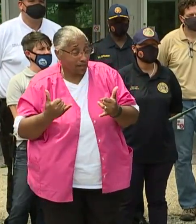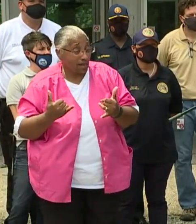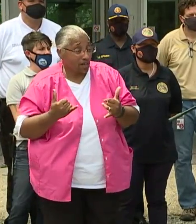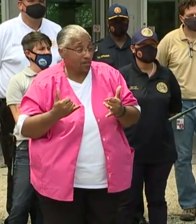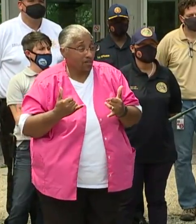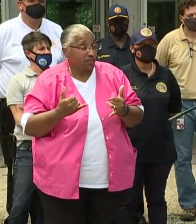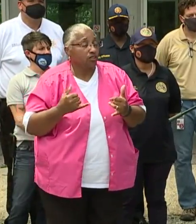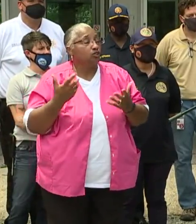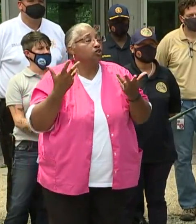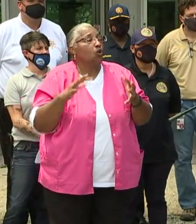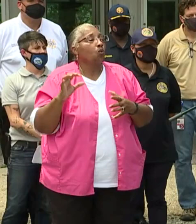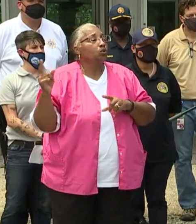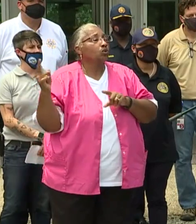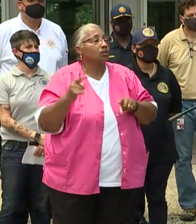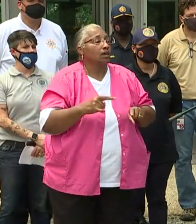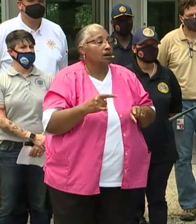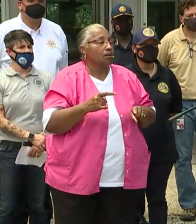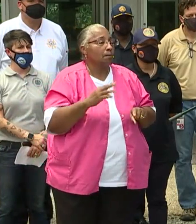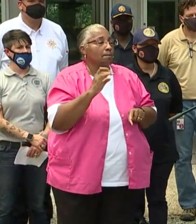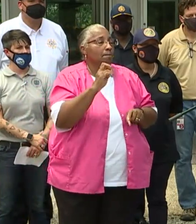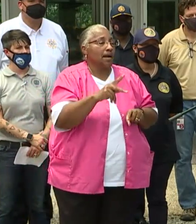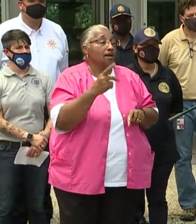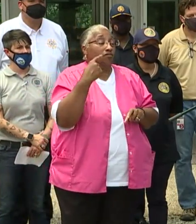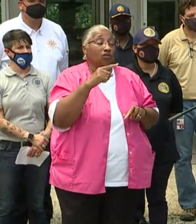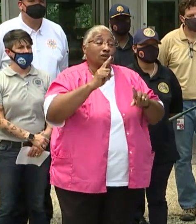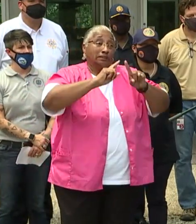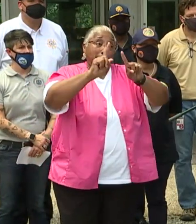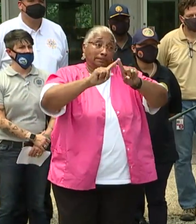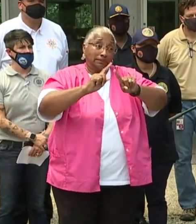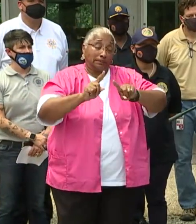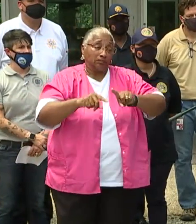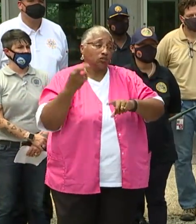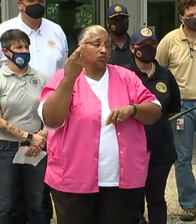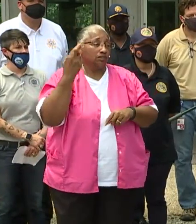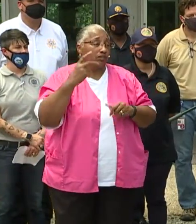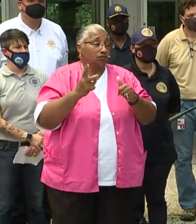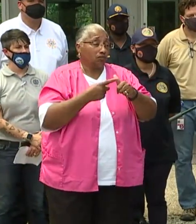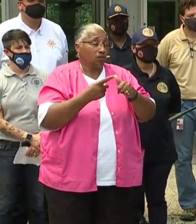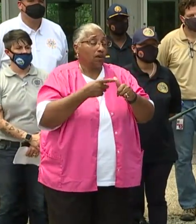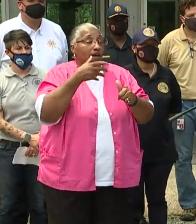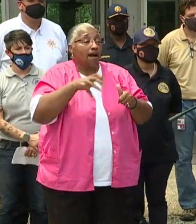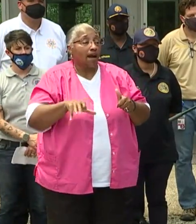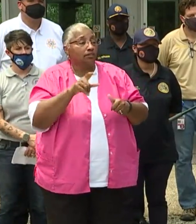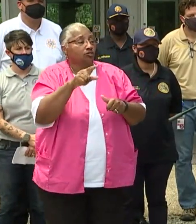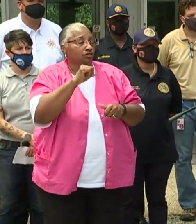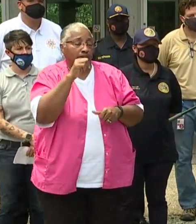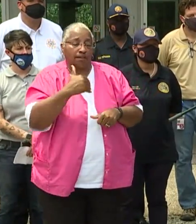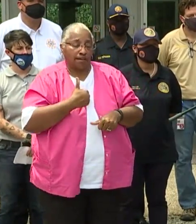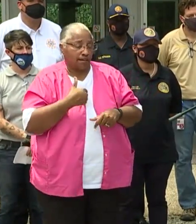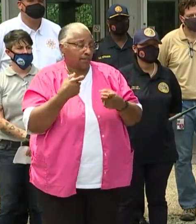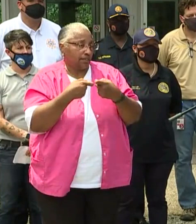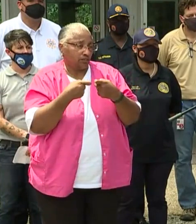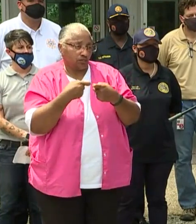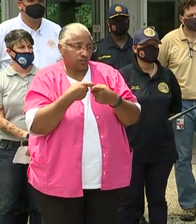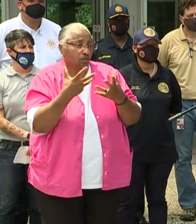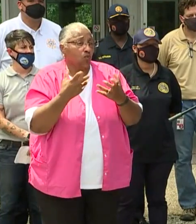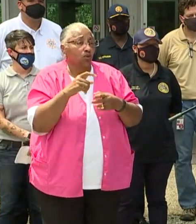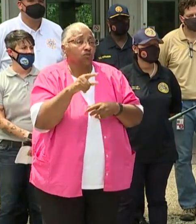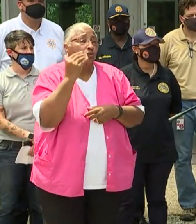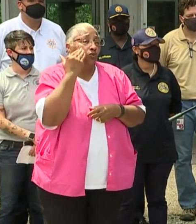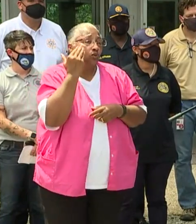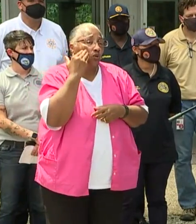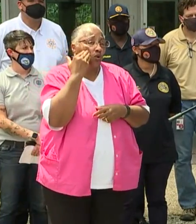away, we don't want you to come back for a whole host of reasons, but one, because it's hot and you won't have power. So we'd like to let you know